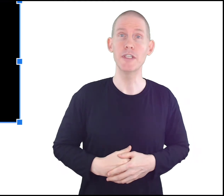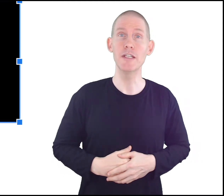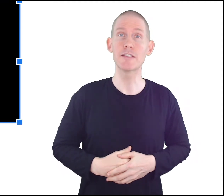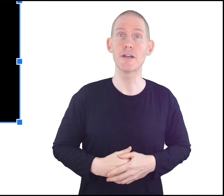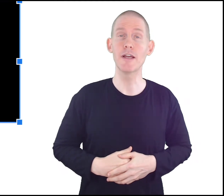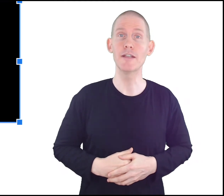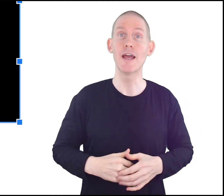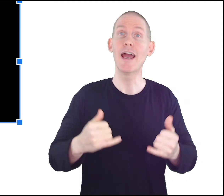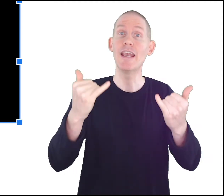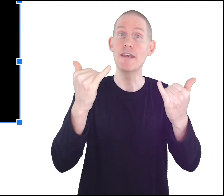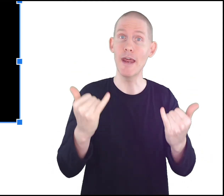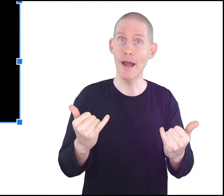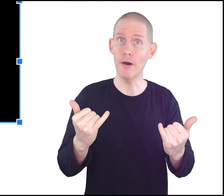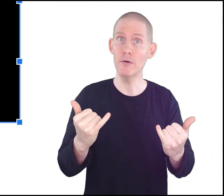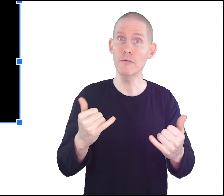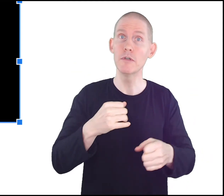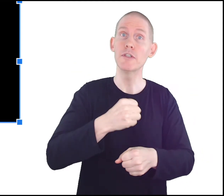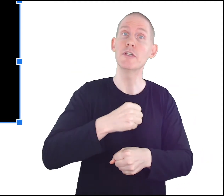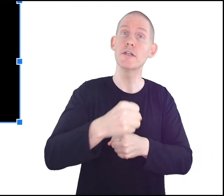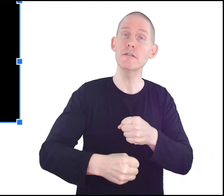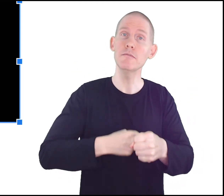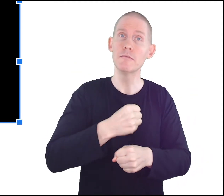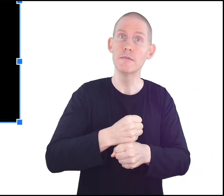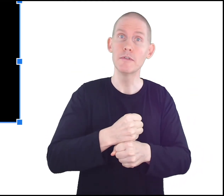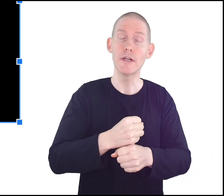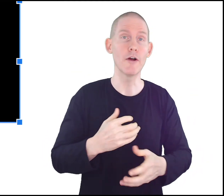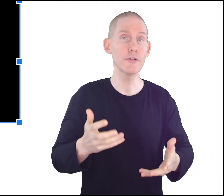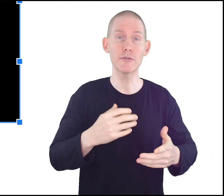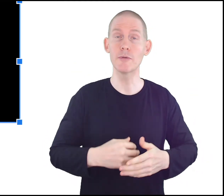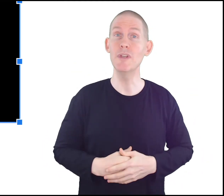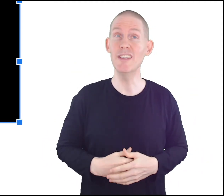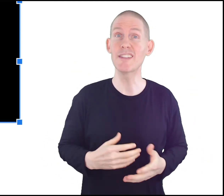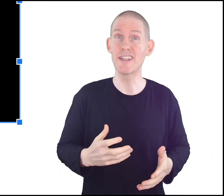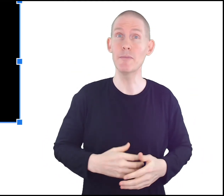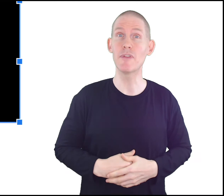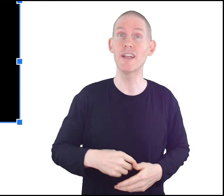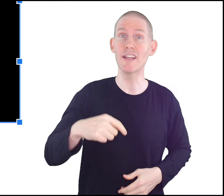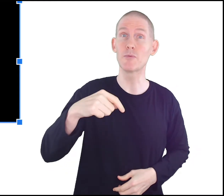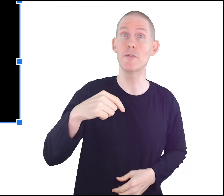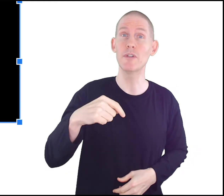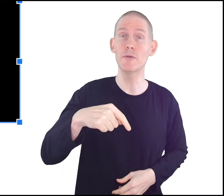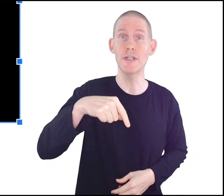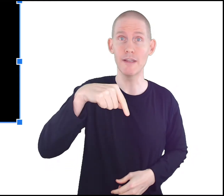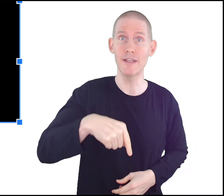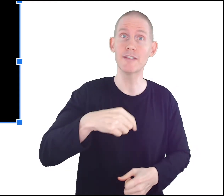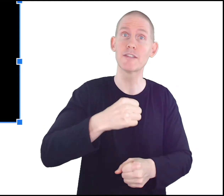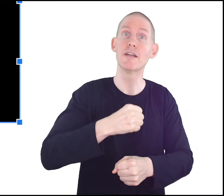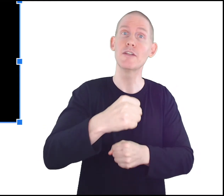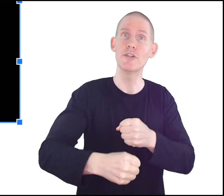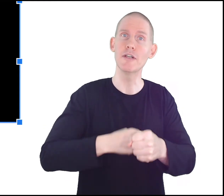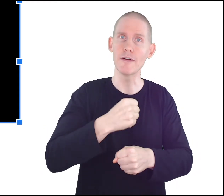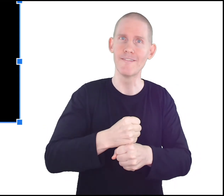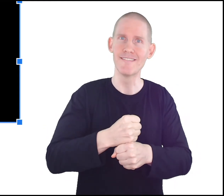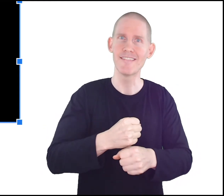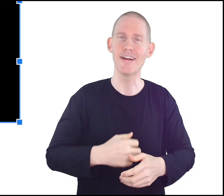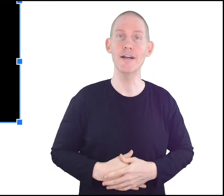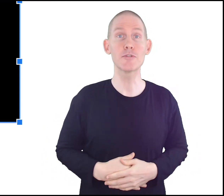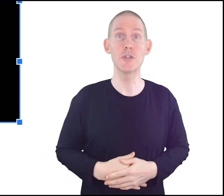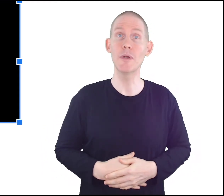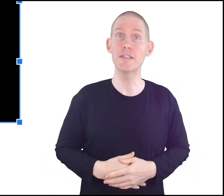it signed now, year, and also to mean the same thing as we've been doing it, this year. So you may see